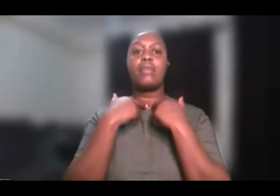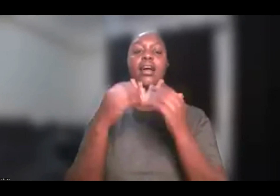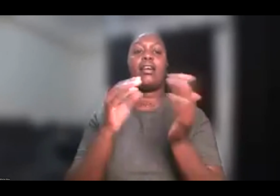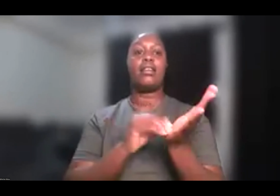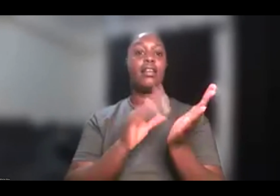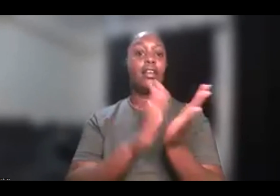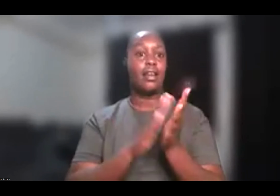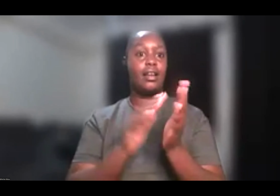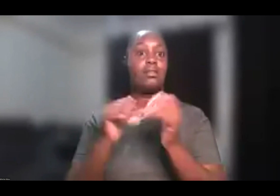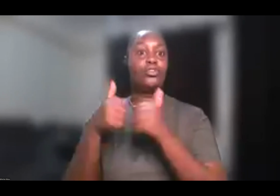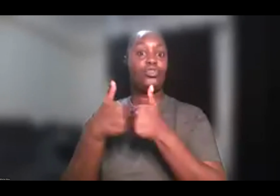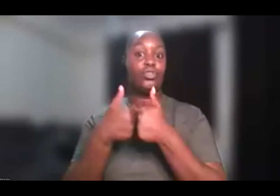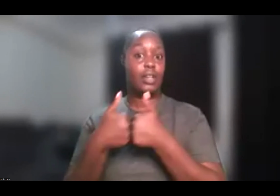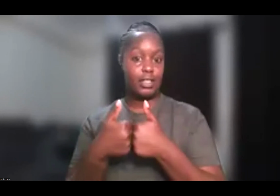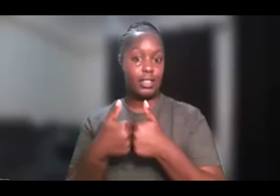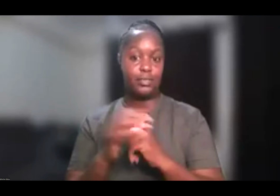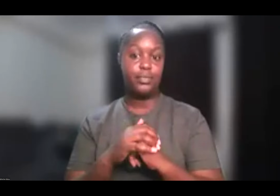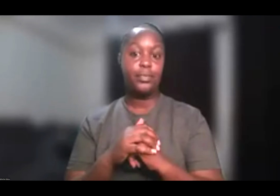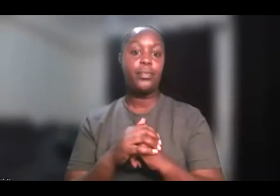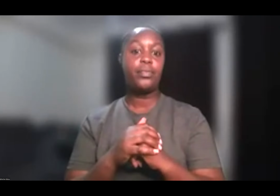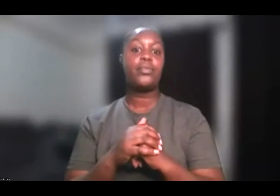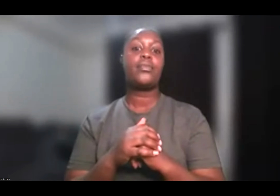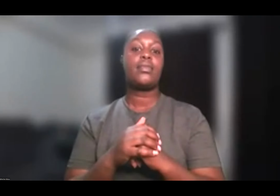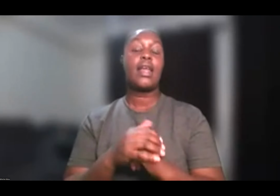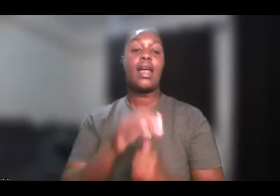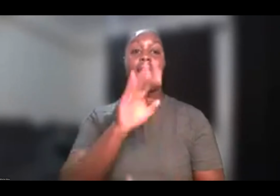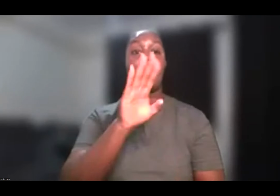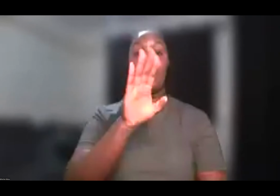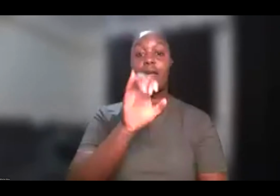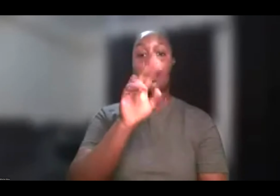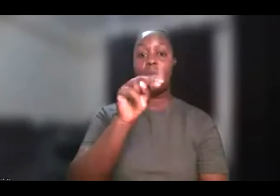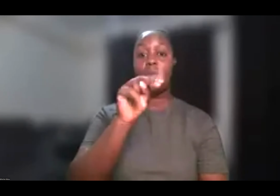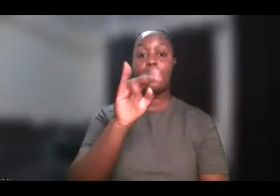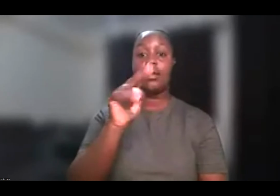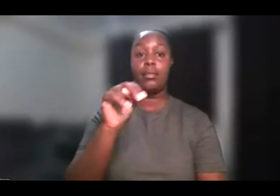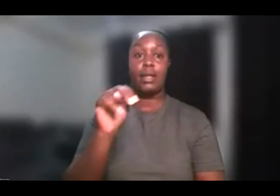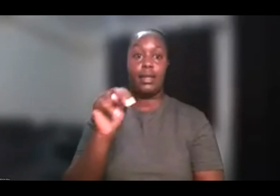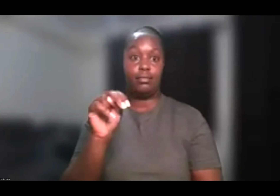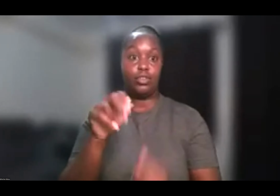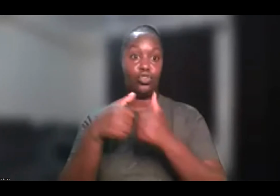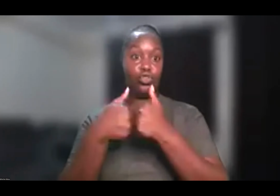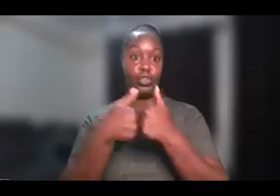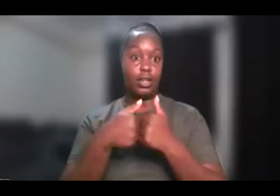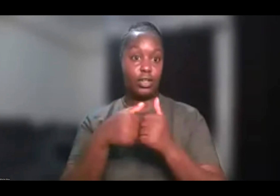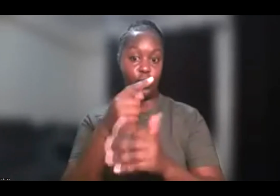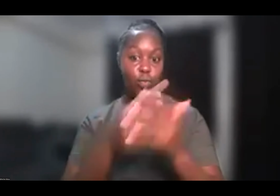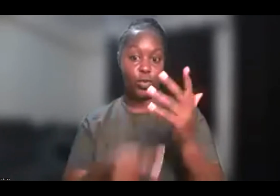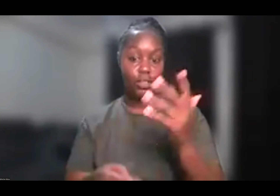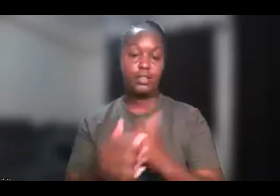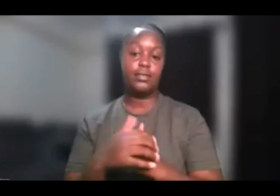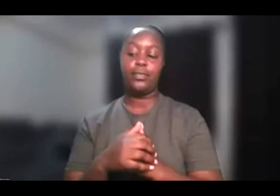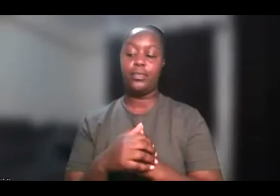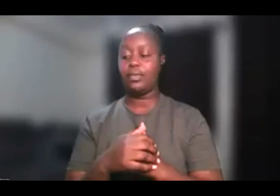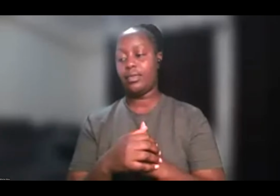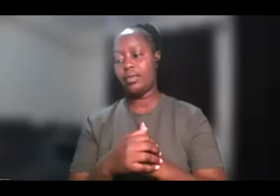state of in Benin, our first challenges was that we have to start from zero,